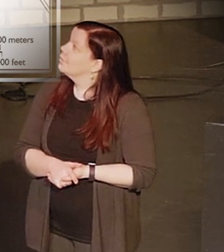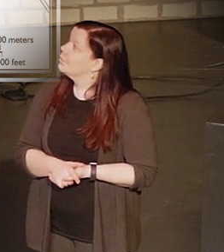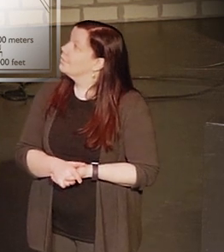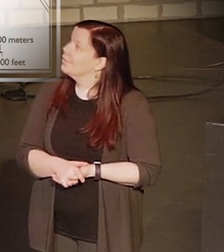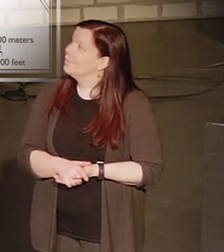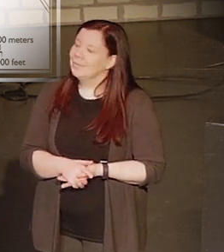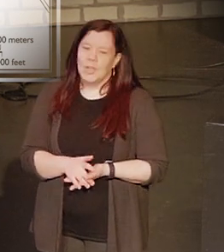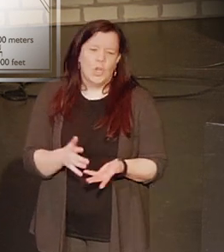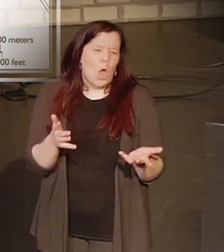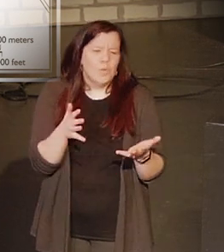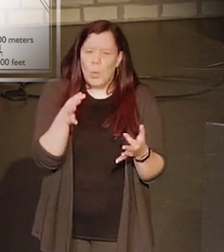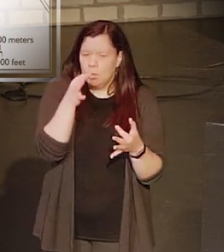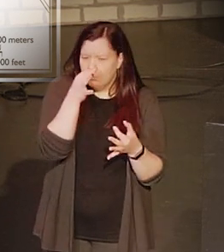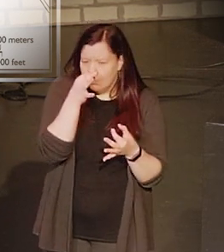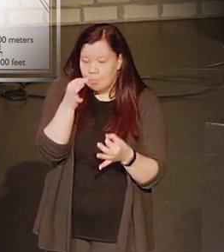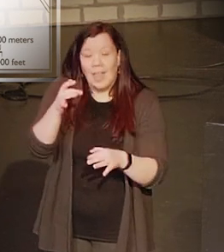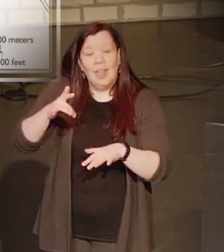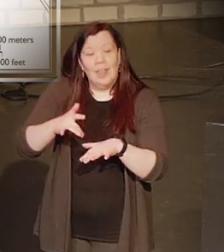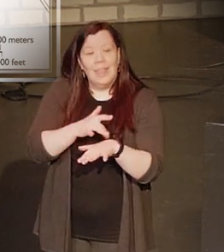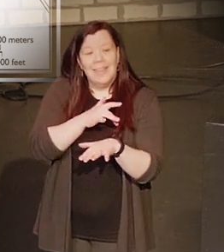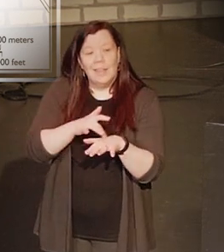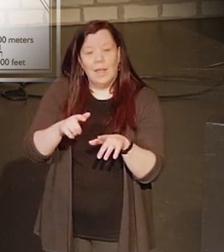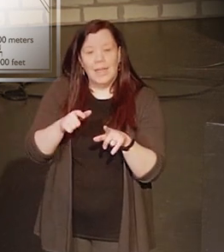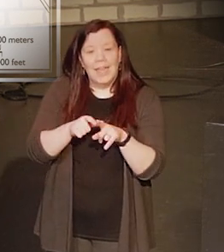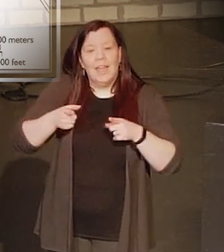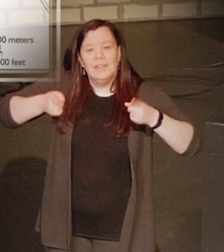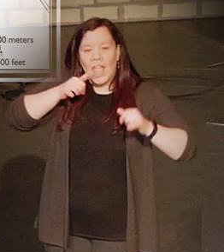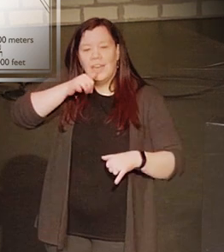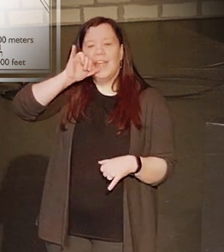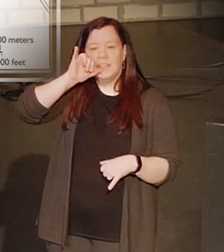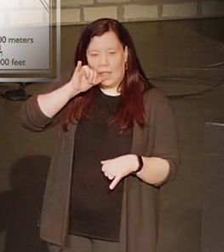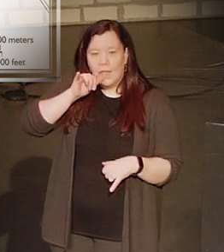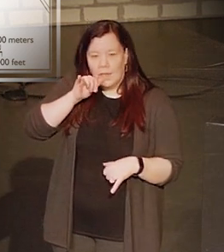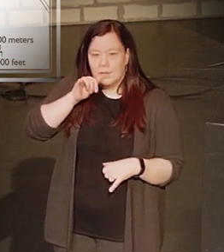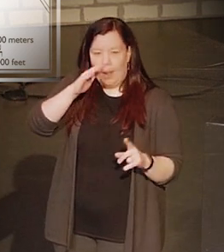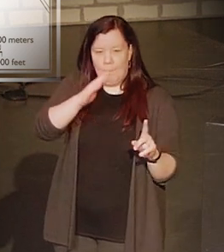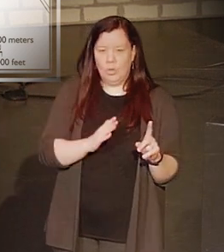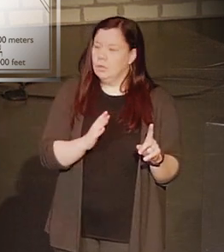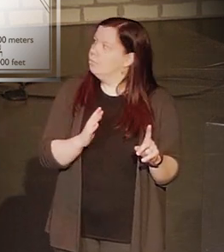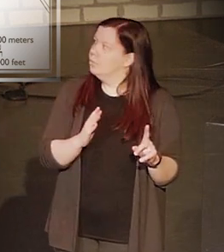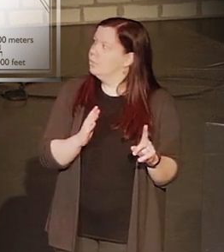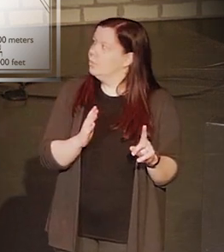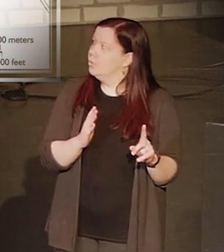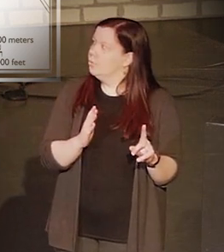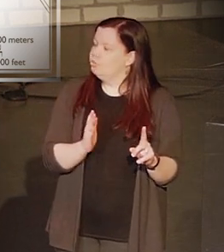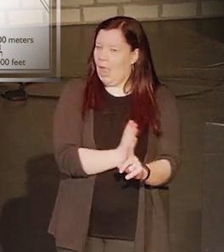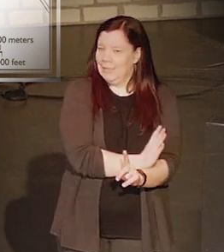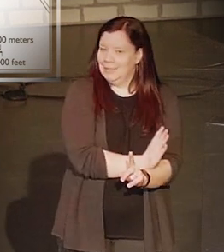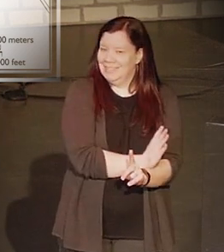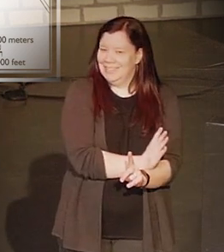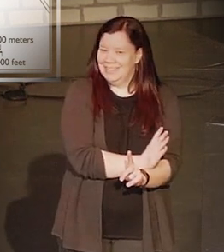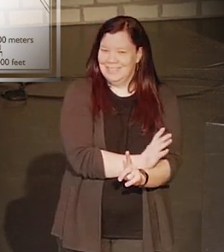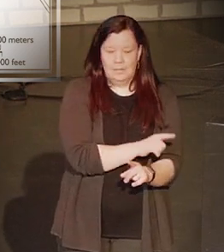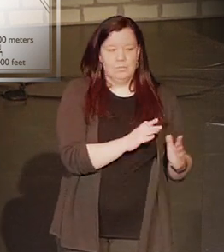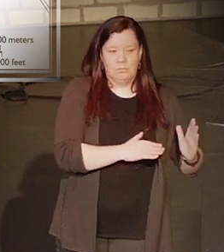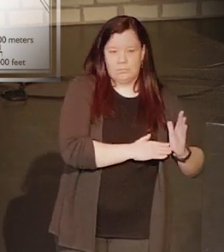drawn today to the Theatre of Dionysus in the bottom right-hand corner, where we know so much of the drama